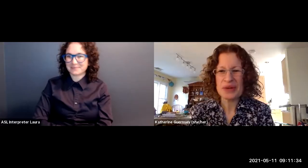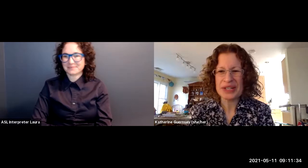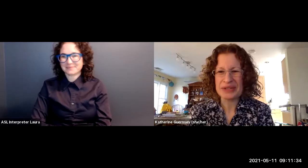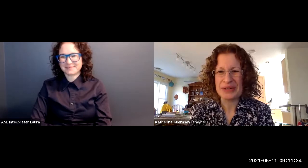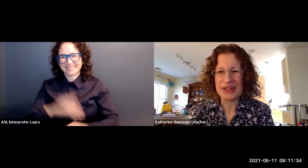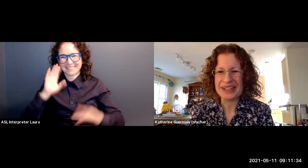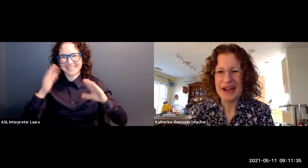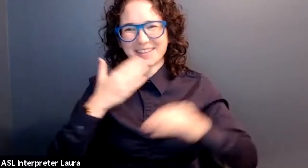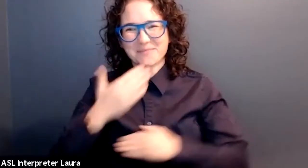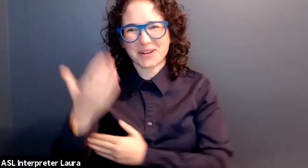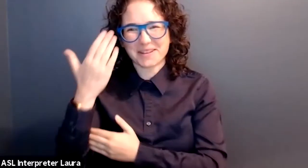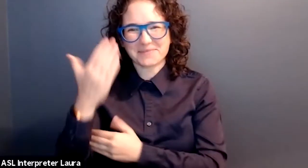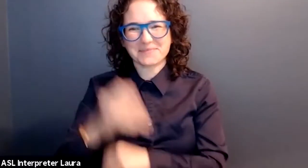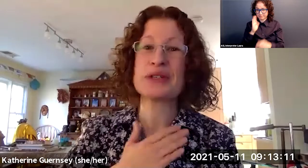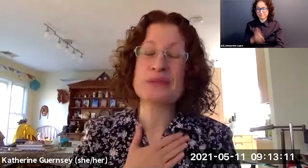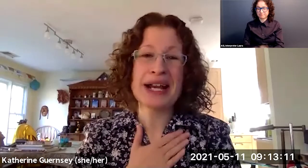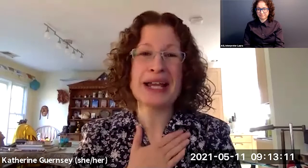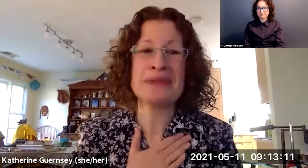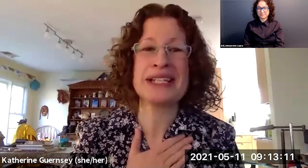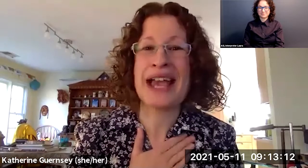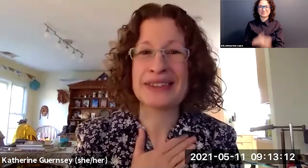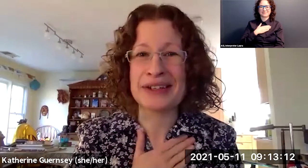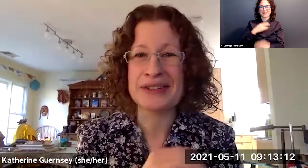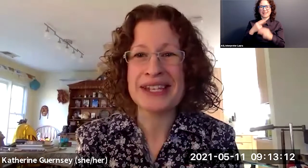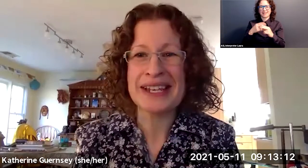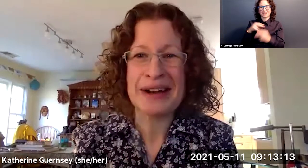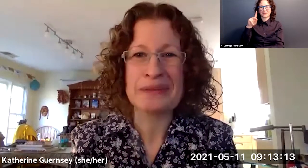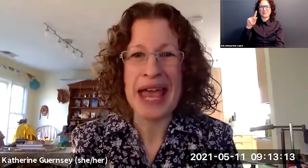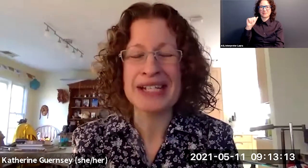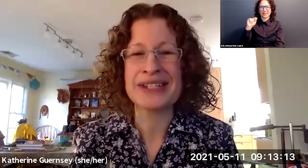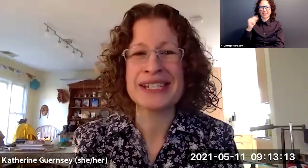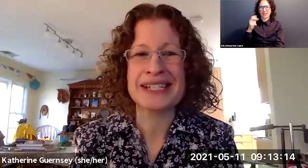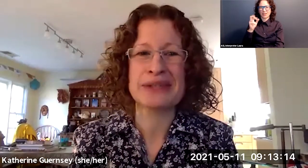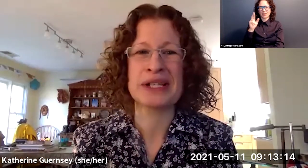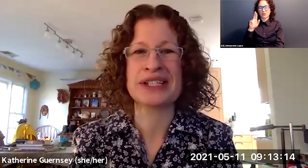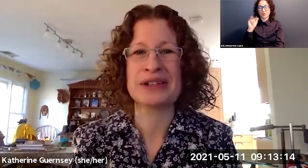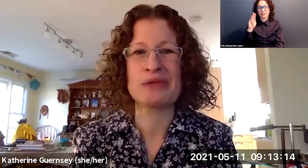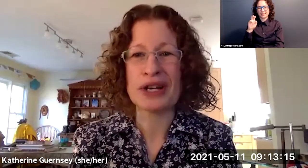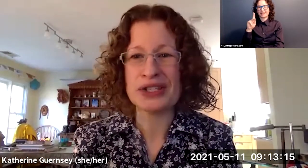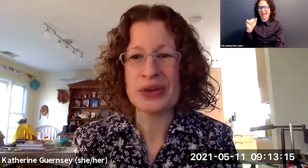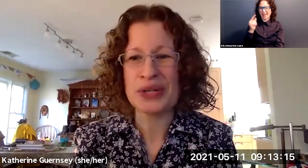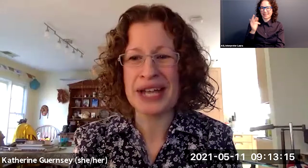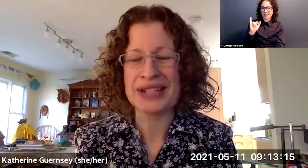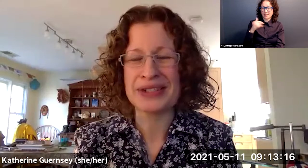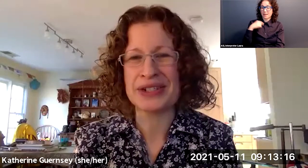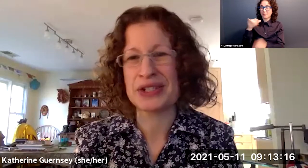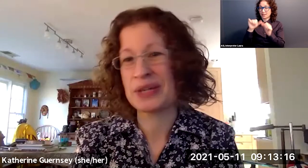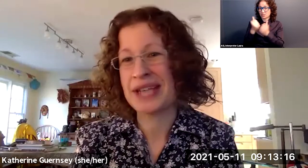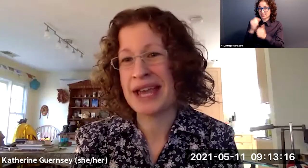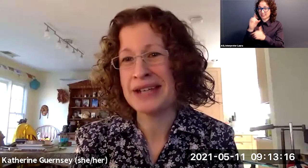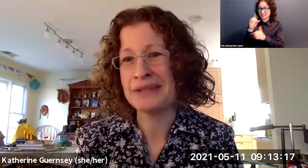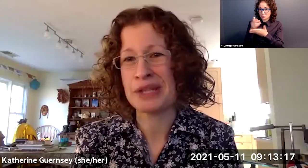Good morning, everyone. So my name is Kathy Guernsey. I'm the Agency Disability Rights Coordinator